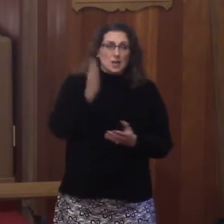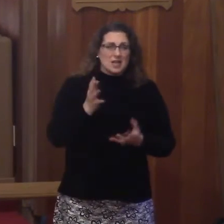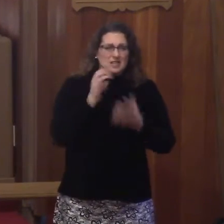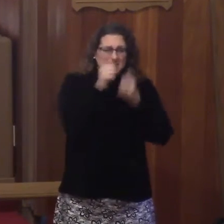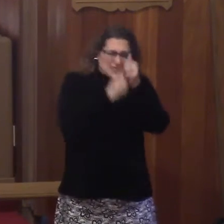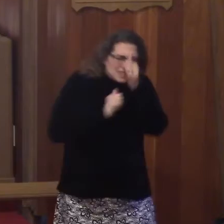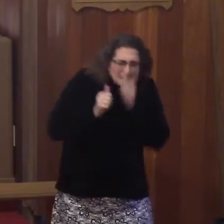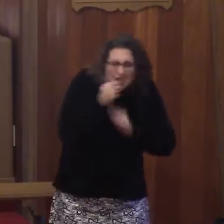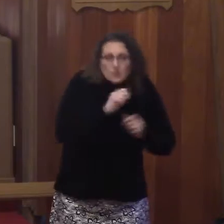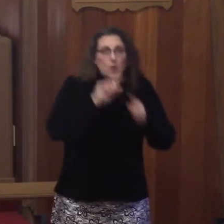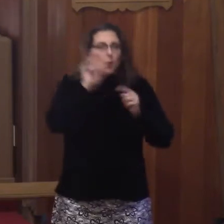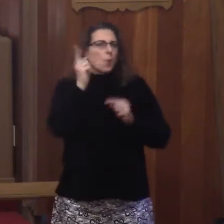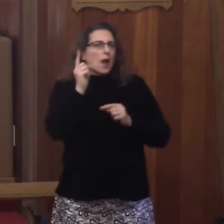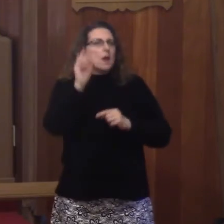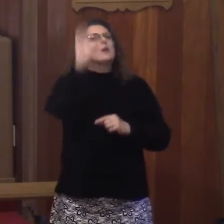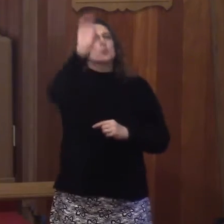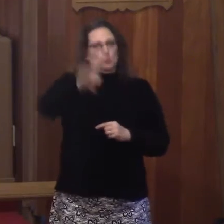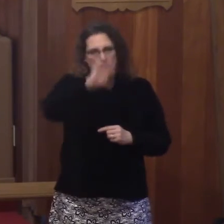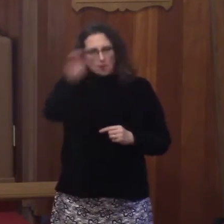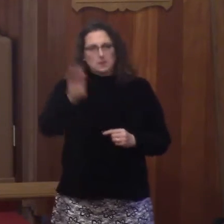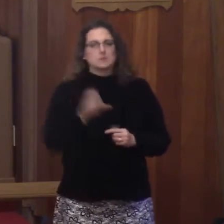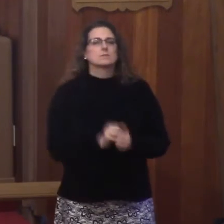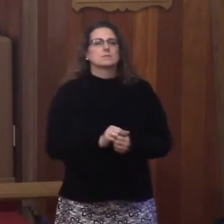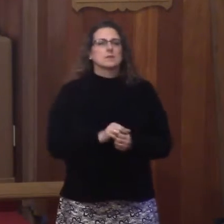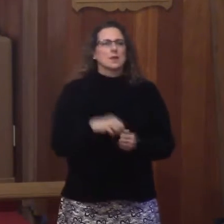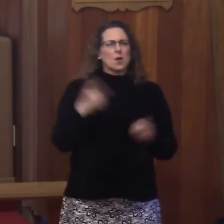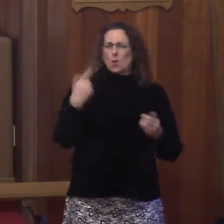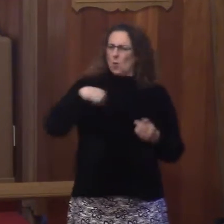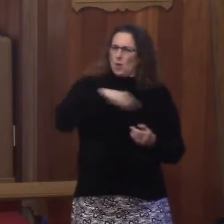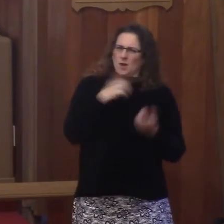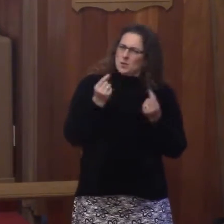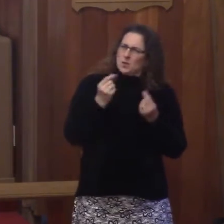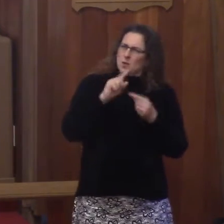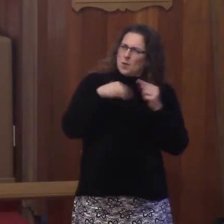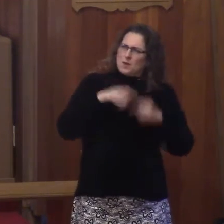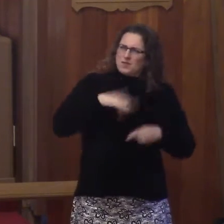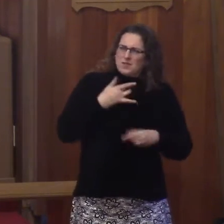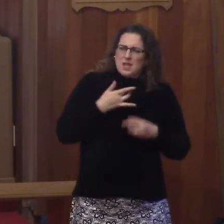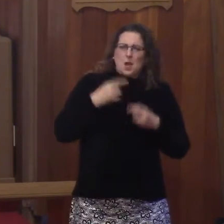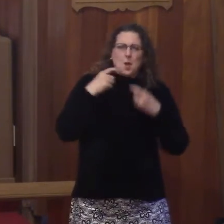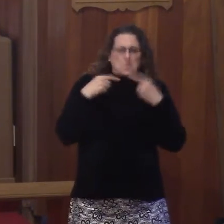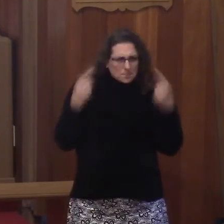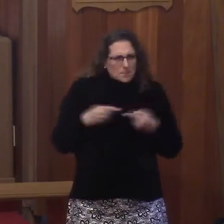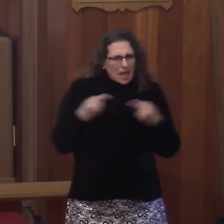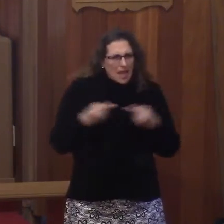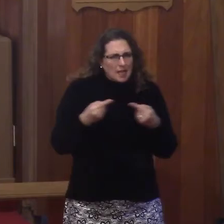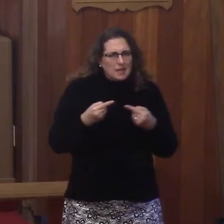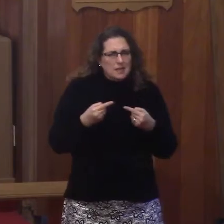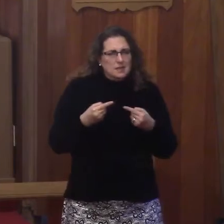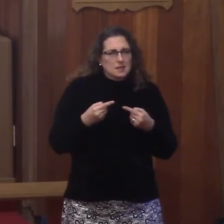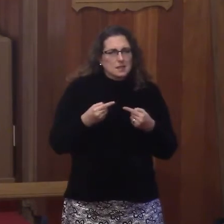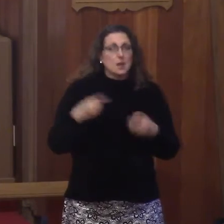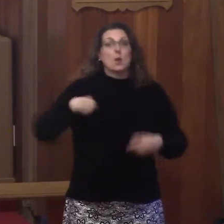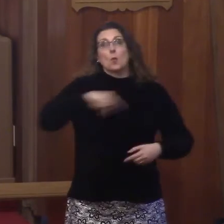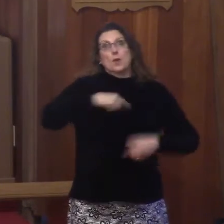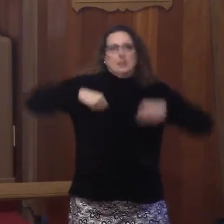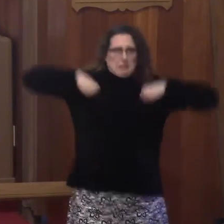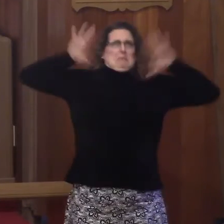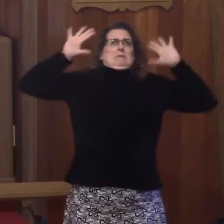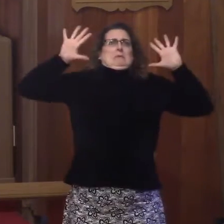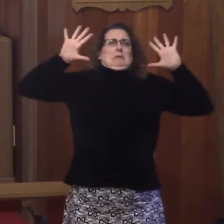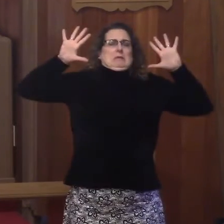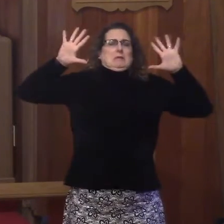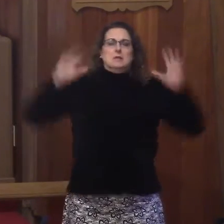Calvary. So, what do you and I do when we feel too much pain? What do we do? We give up.